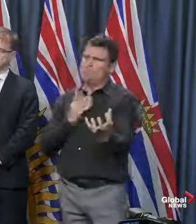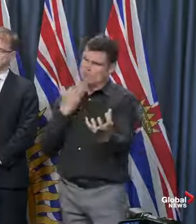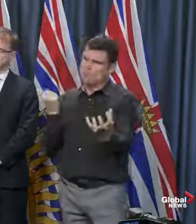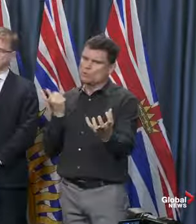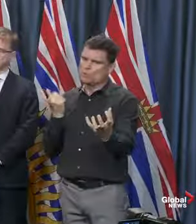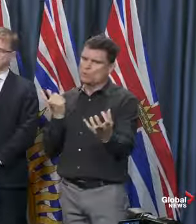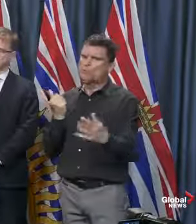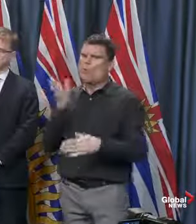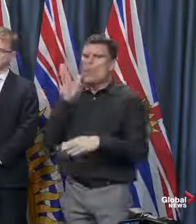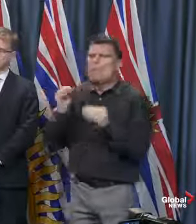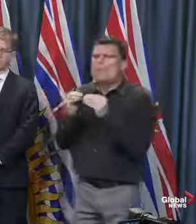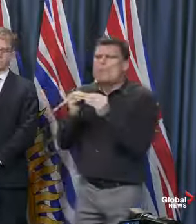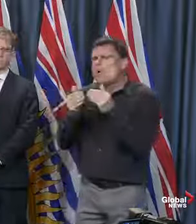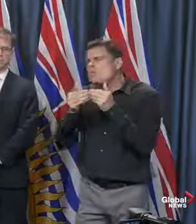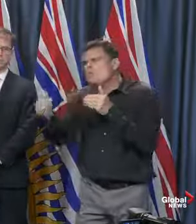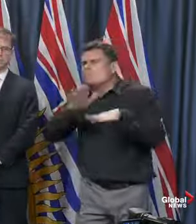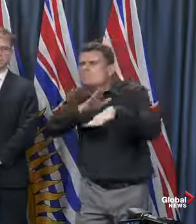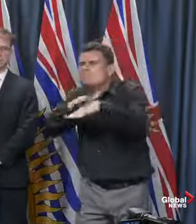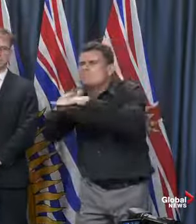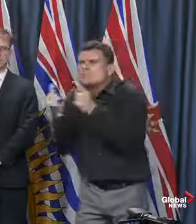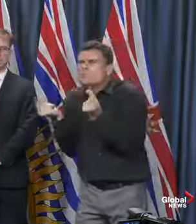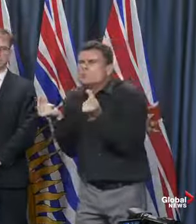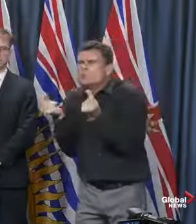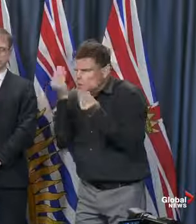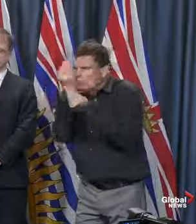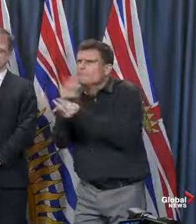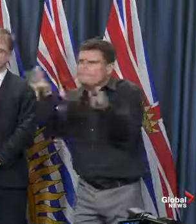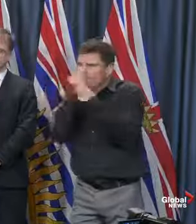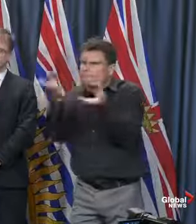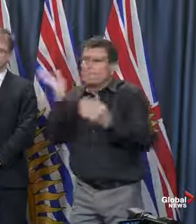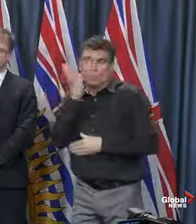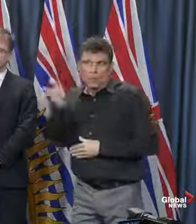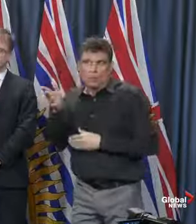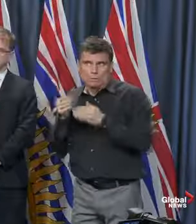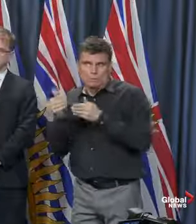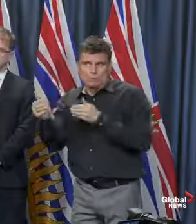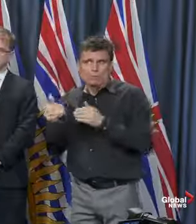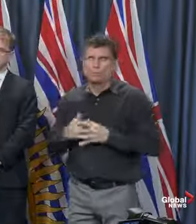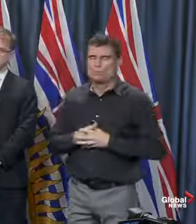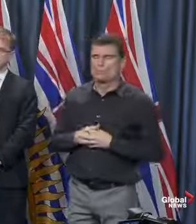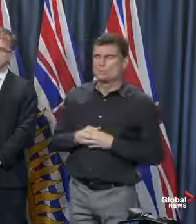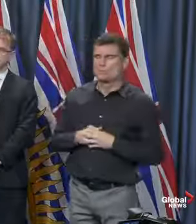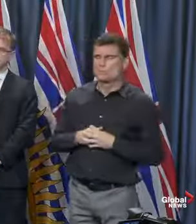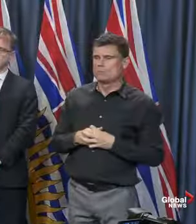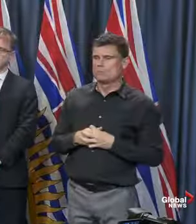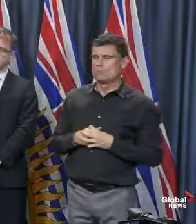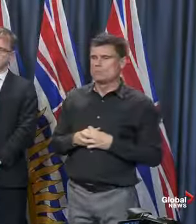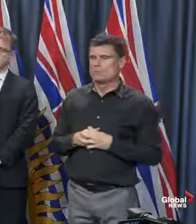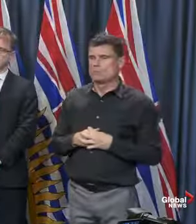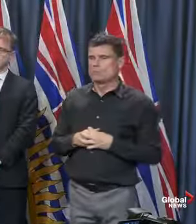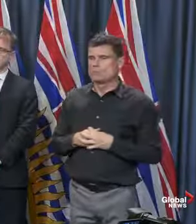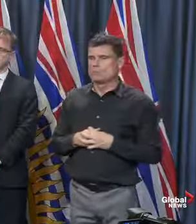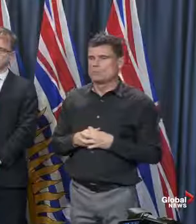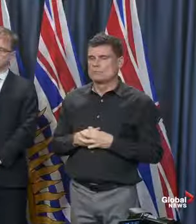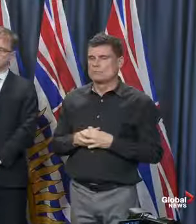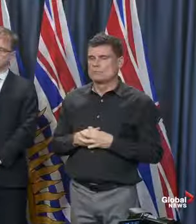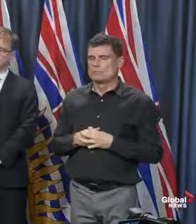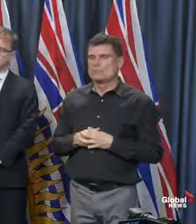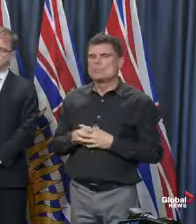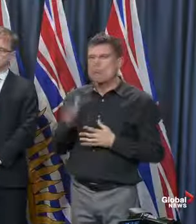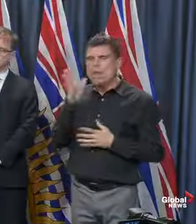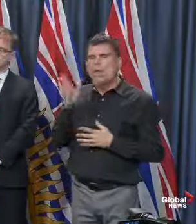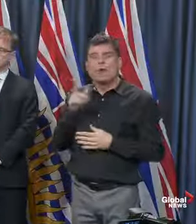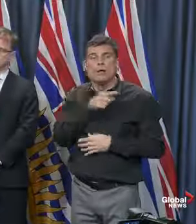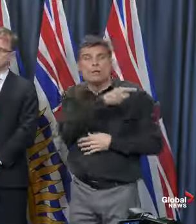can actually go through an algorithm and a self-assessment about what the concerns are and what they can